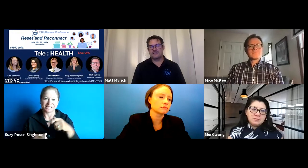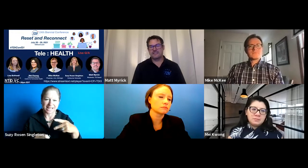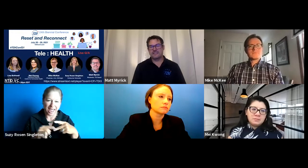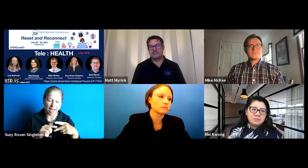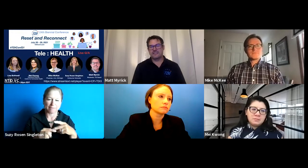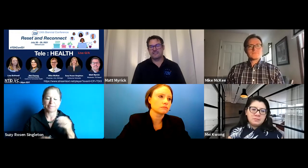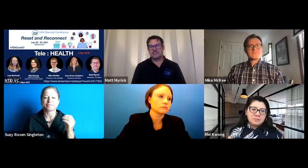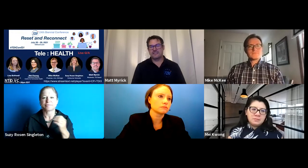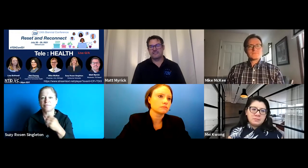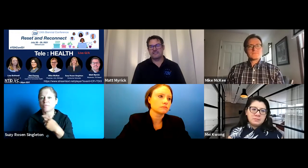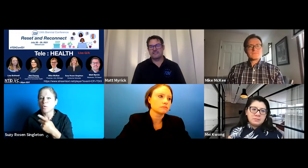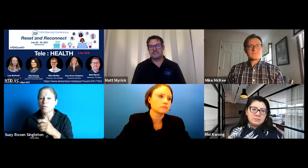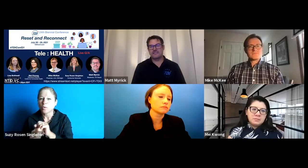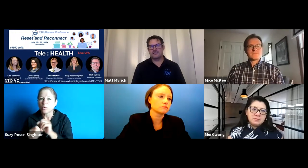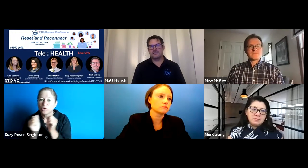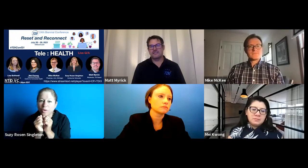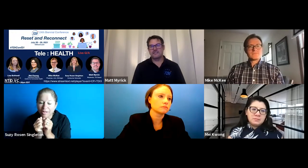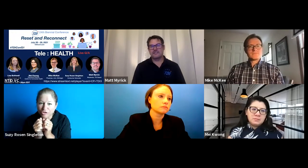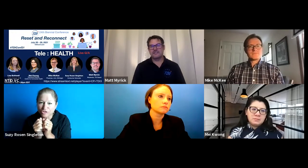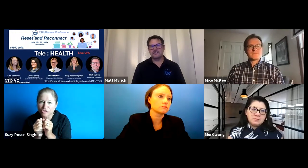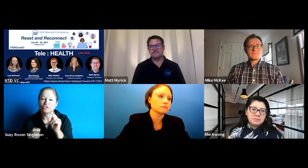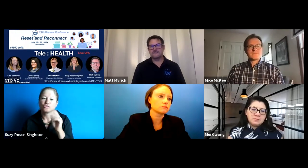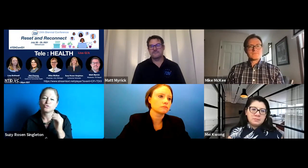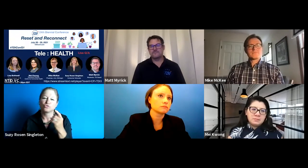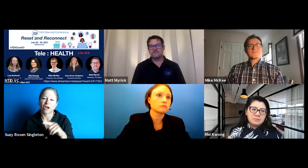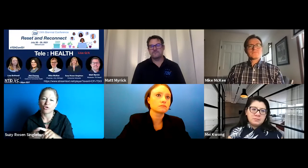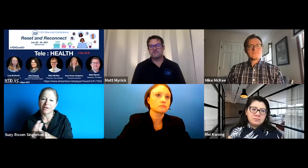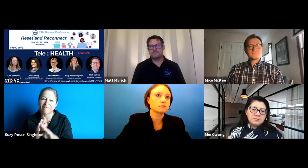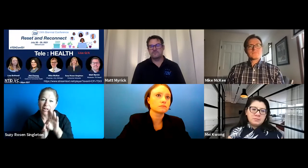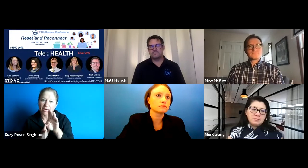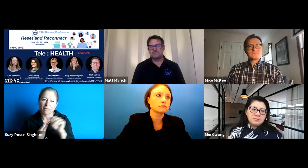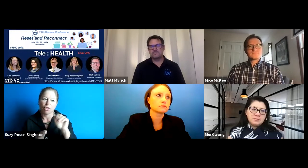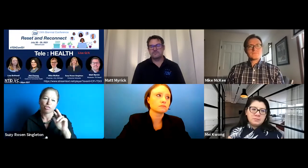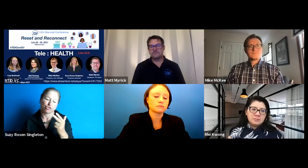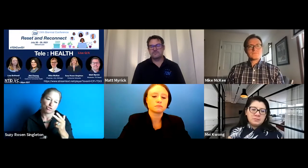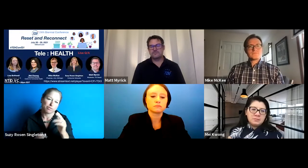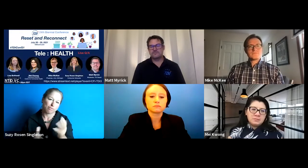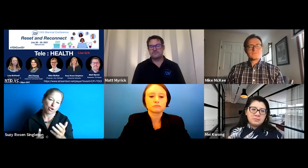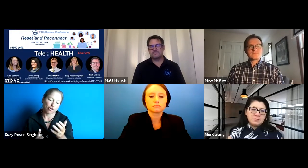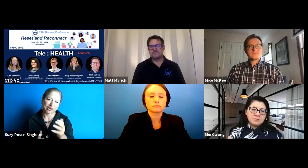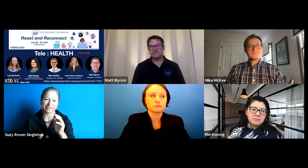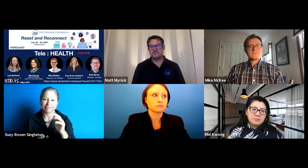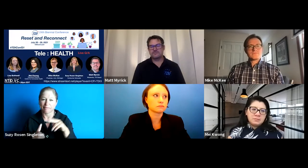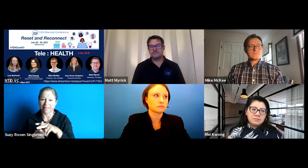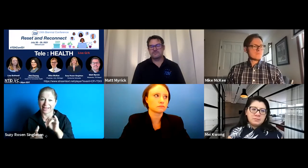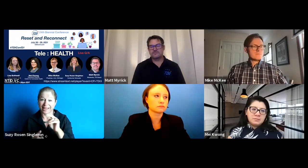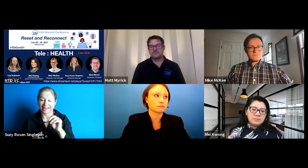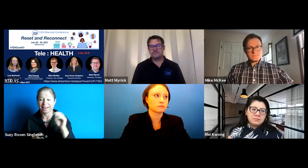who runs that system that uses the app, and we then worked together to try to develop